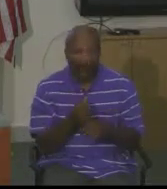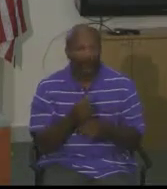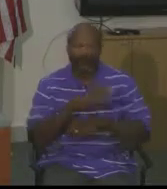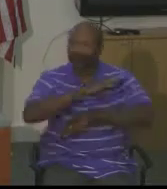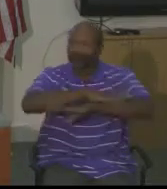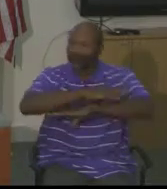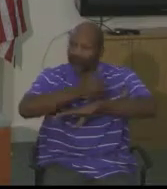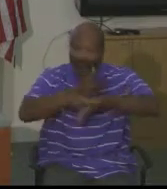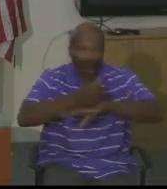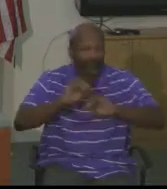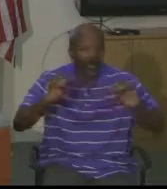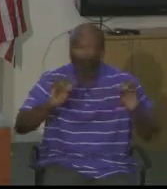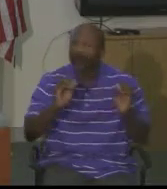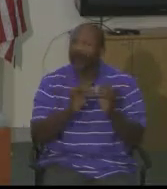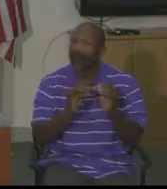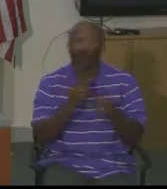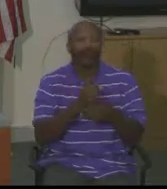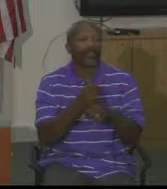desktops.